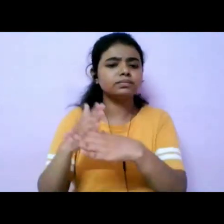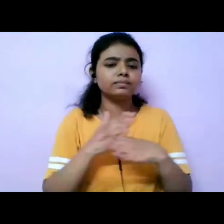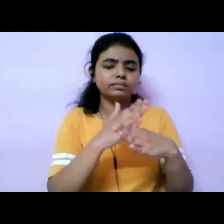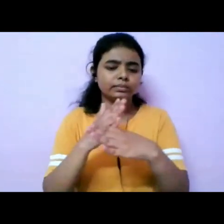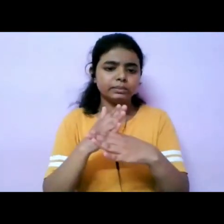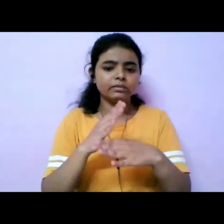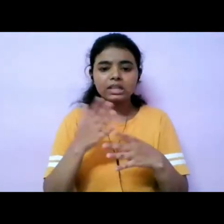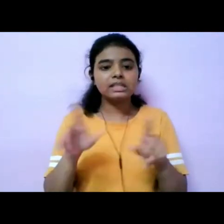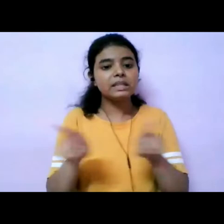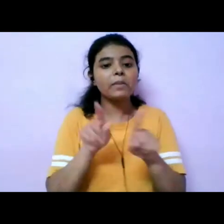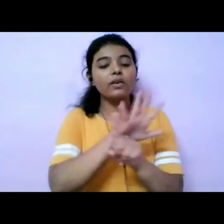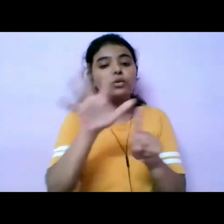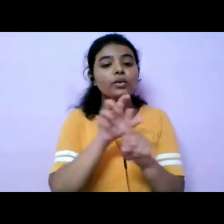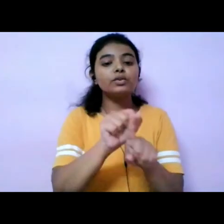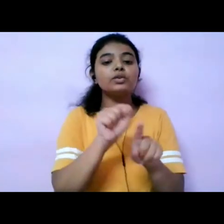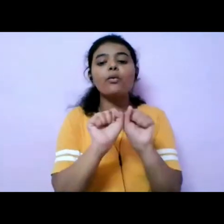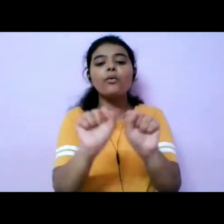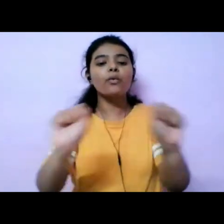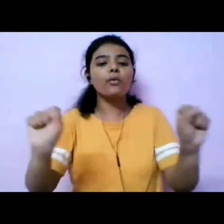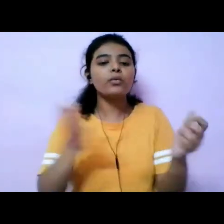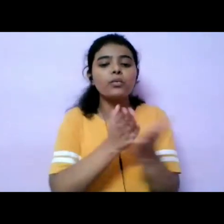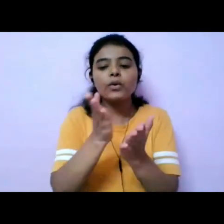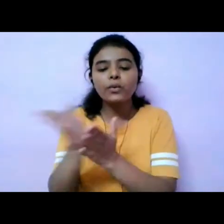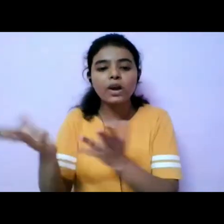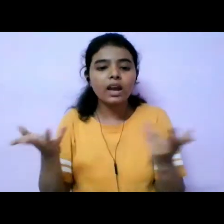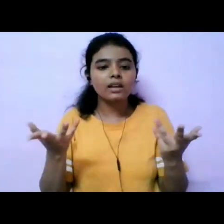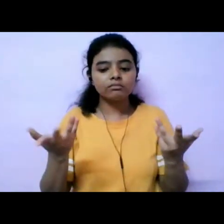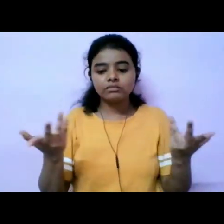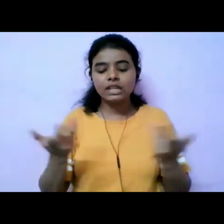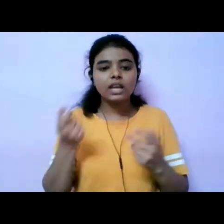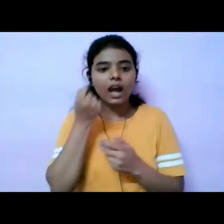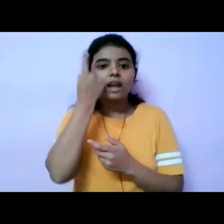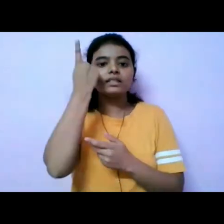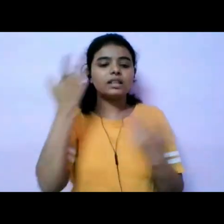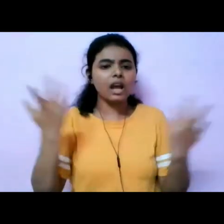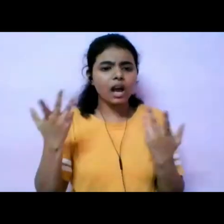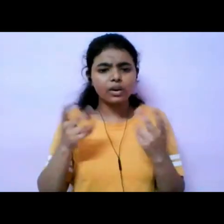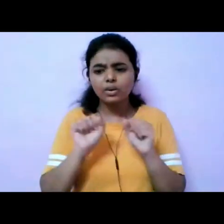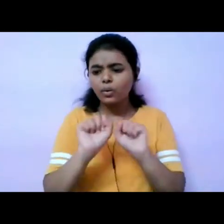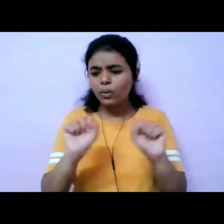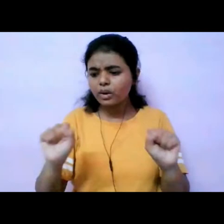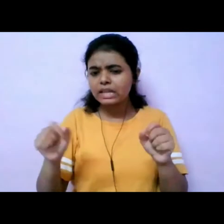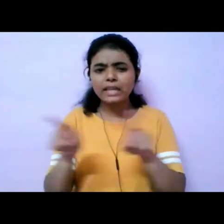every culture has its own way of seeking to understand our